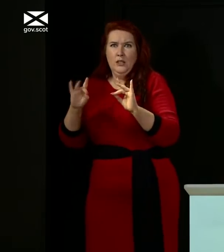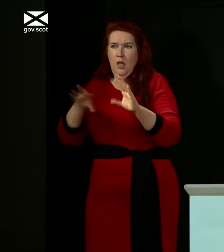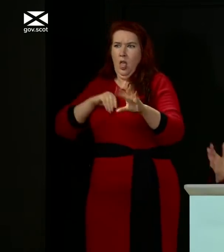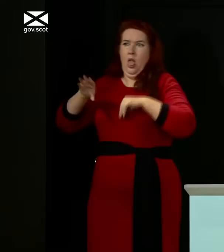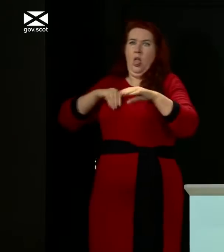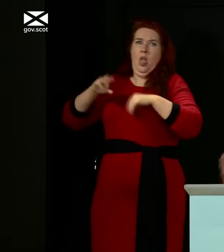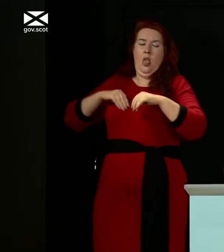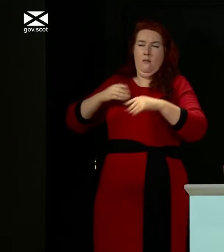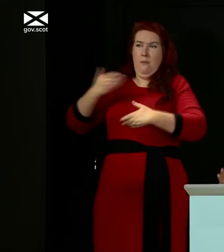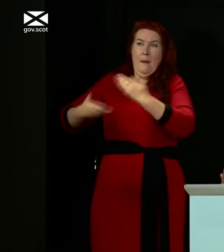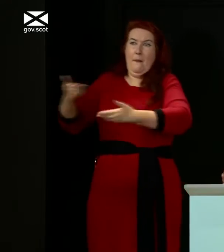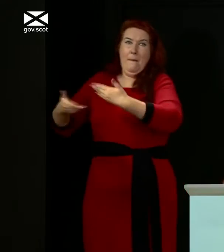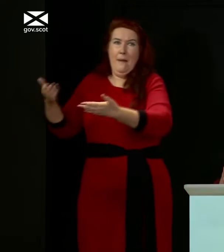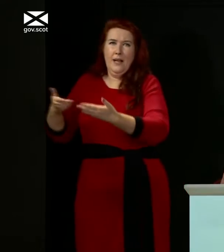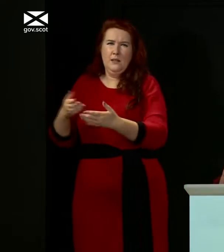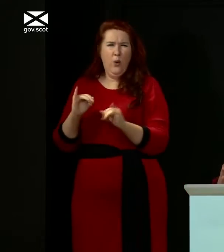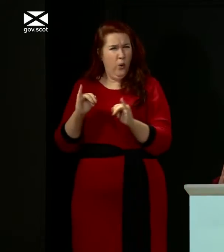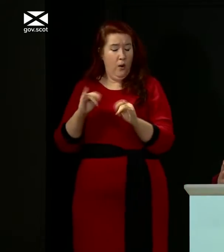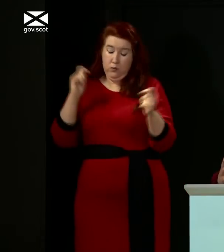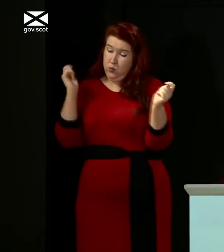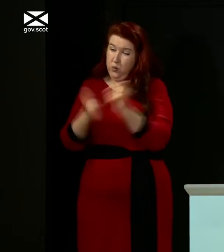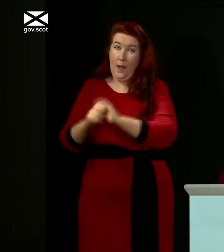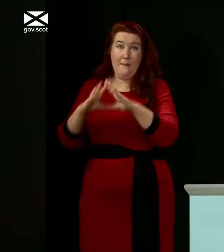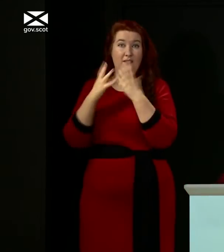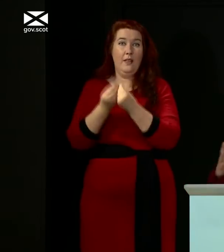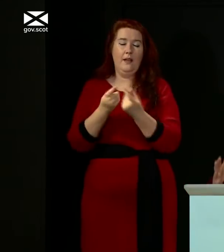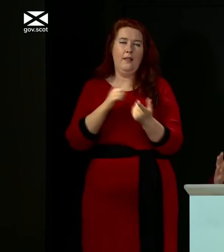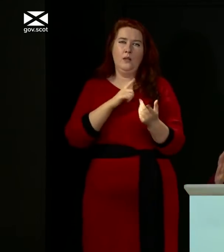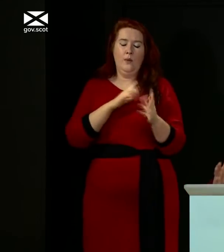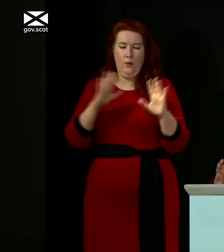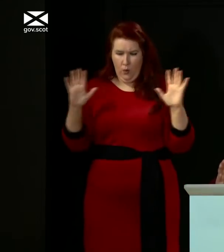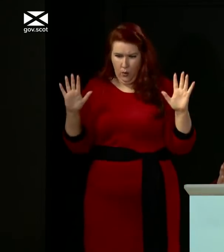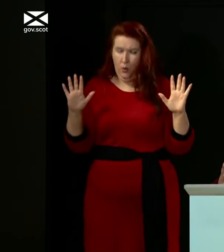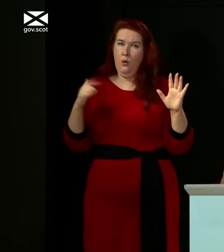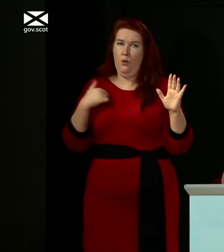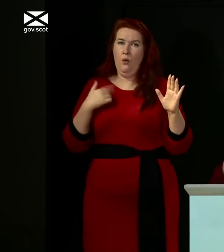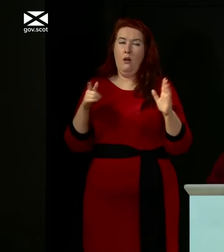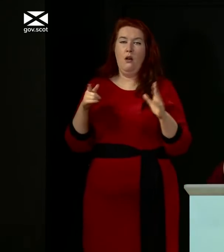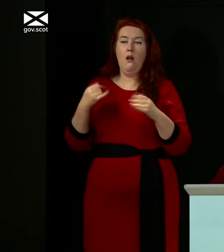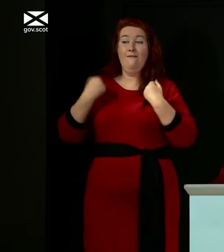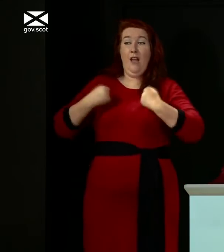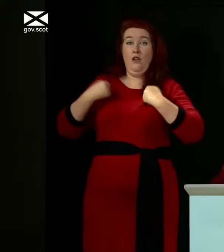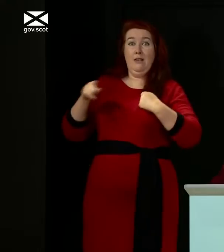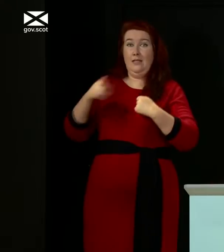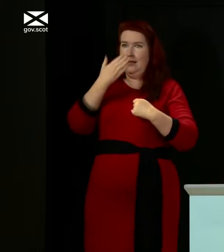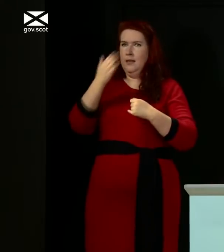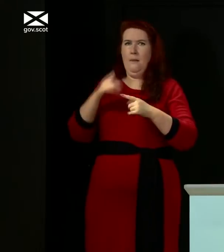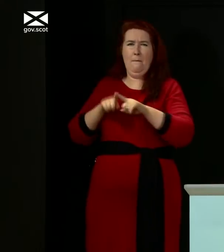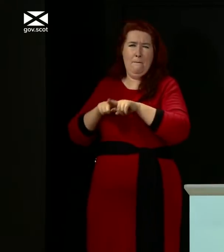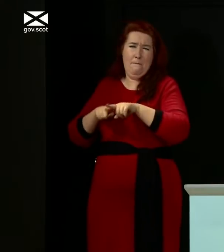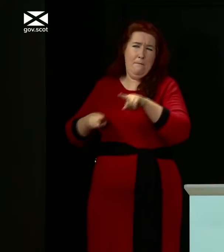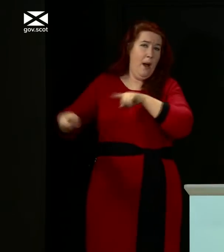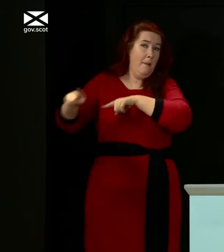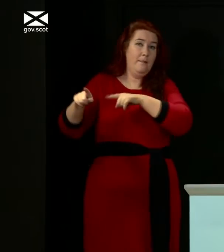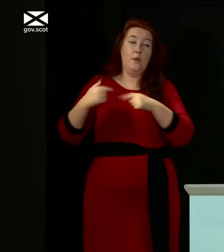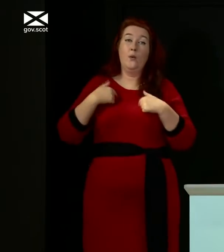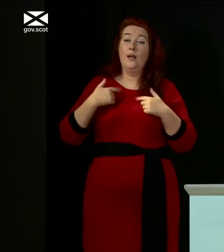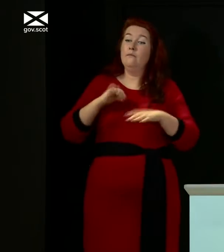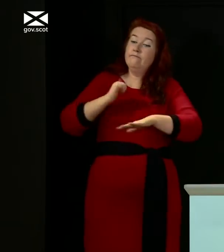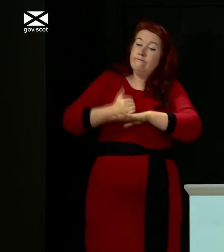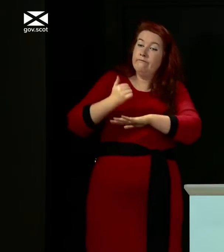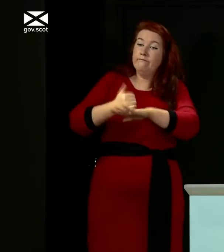that just changes the whole picture. And that has then it's meant that the virus has been able to run ahead of all the restrictions that we